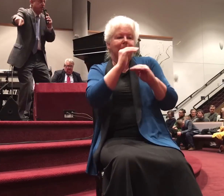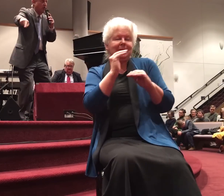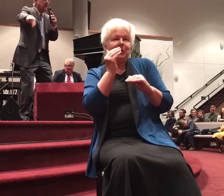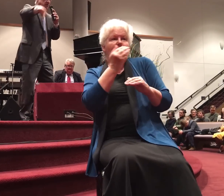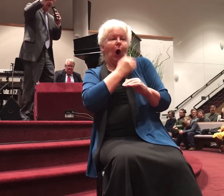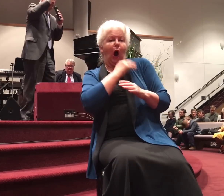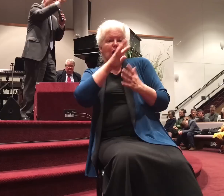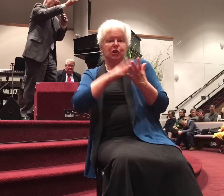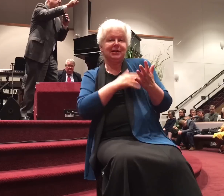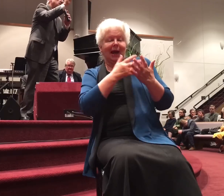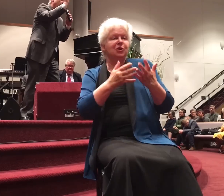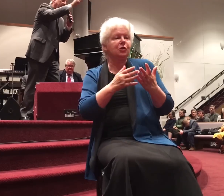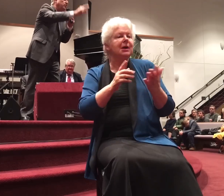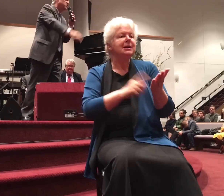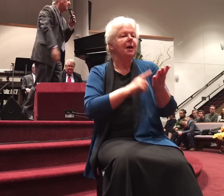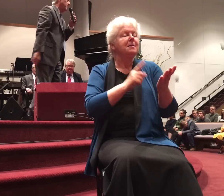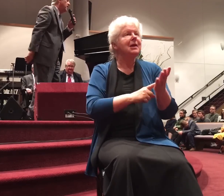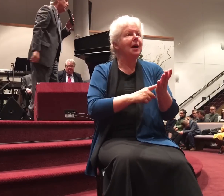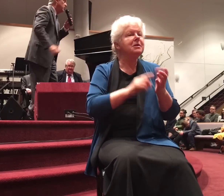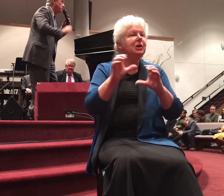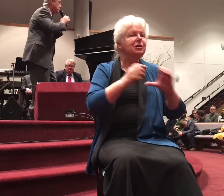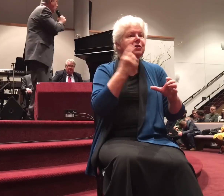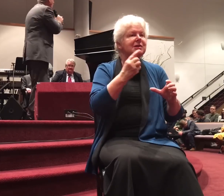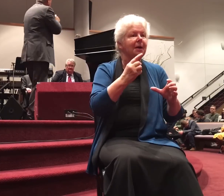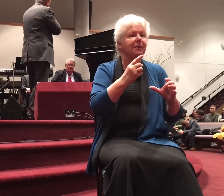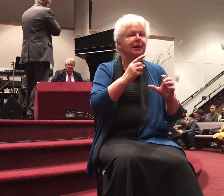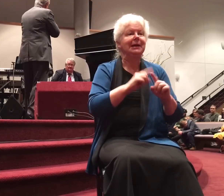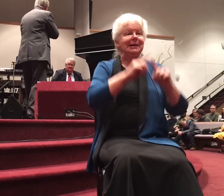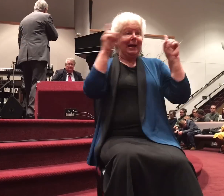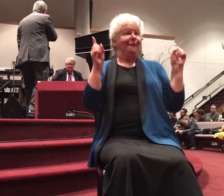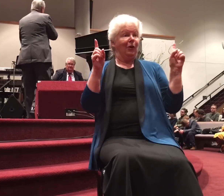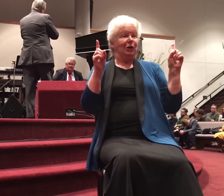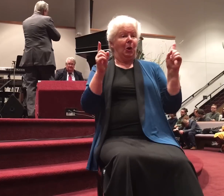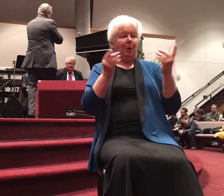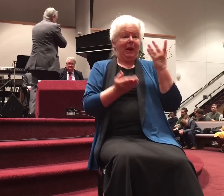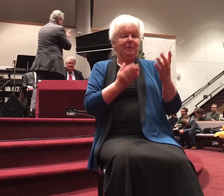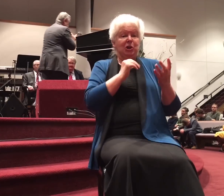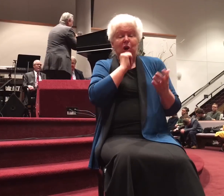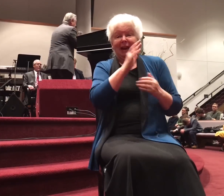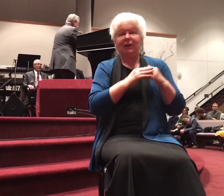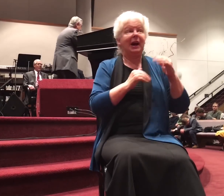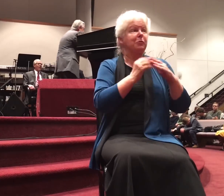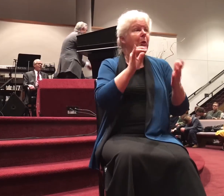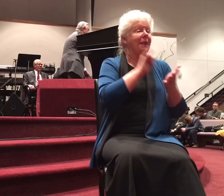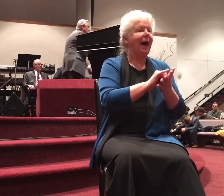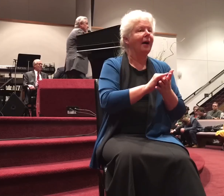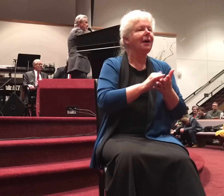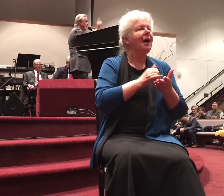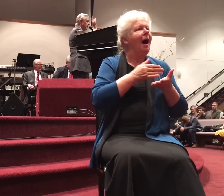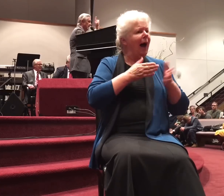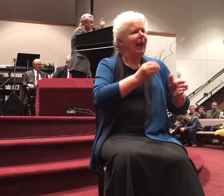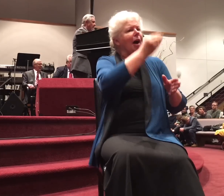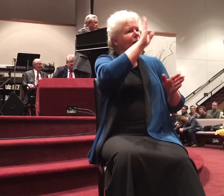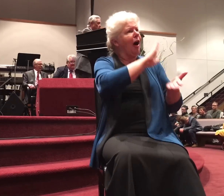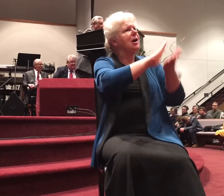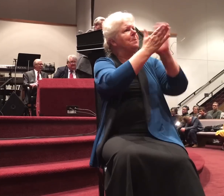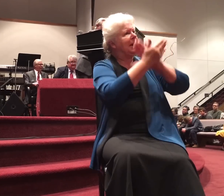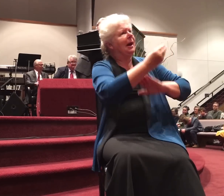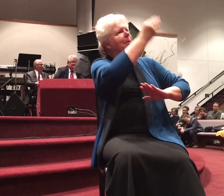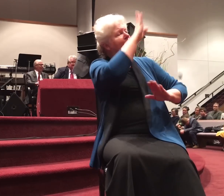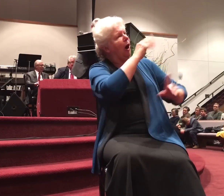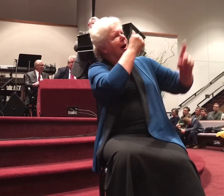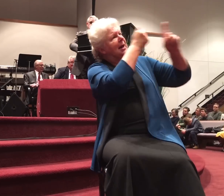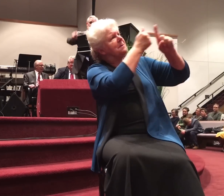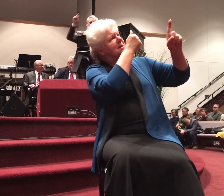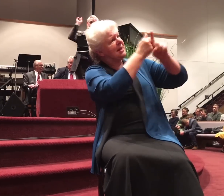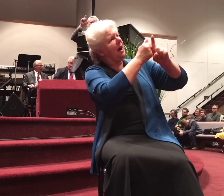little schedule. Sometimes He might do something unusual or uncomfortable. You better let God be God. You better let God do what He